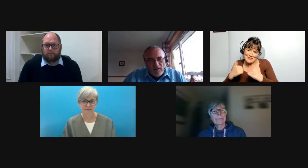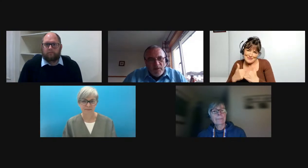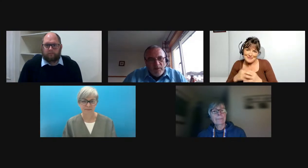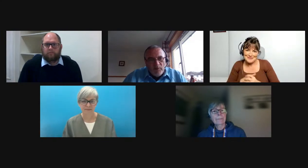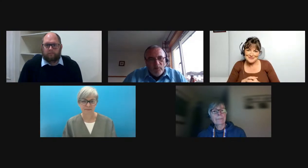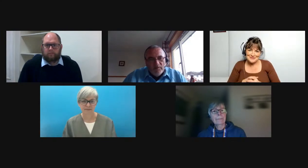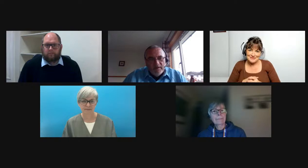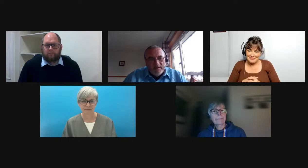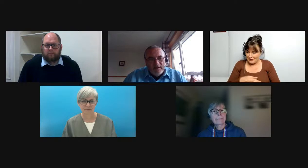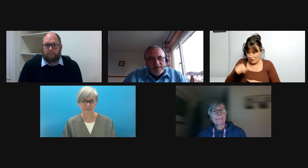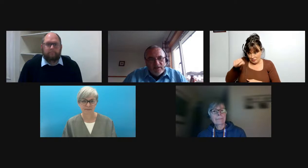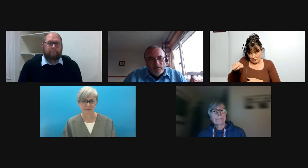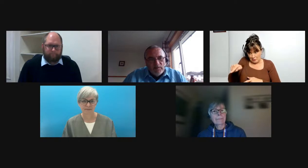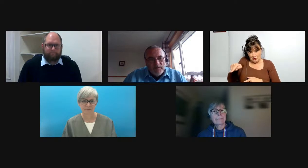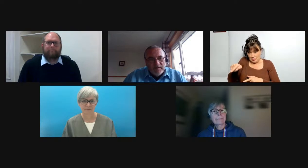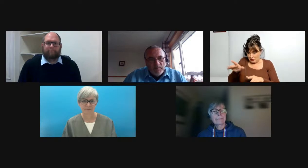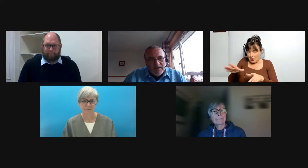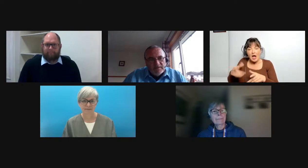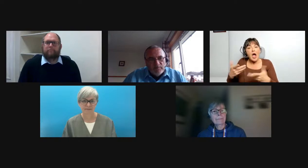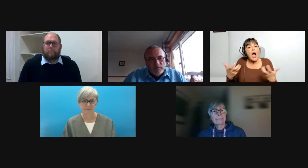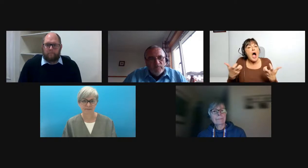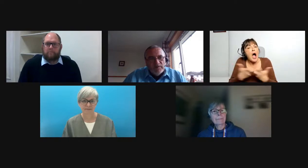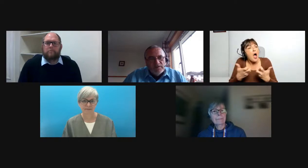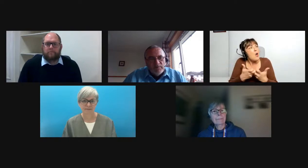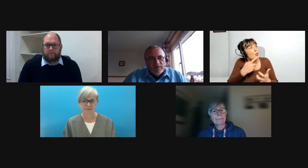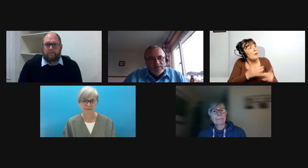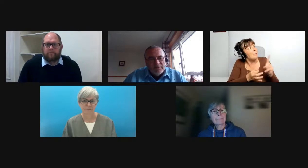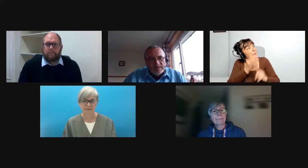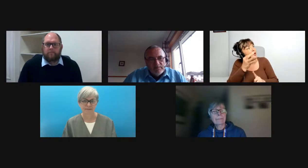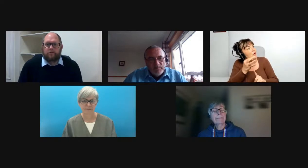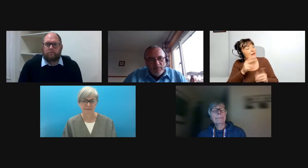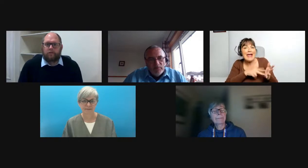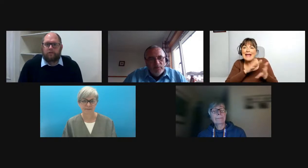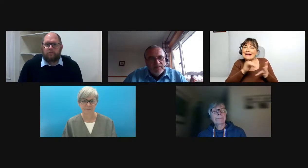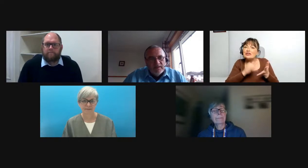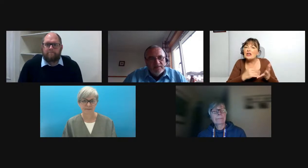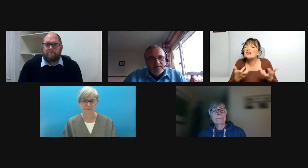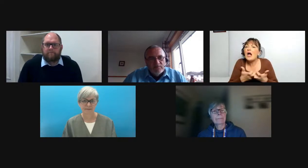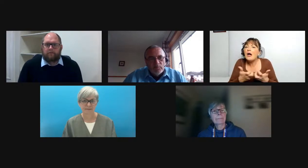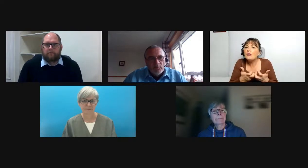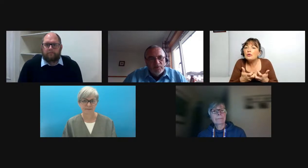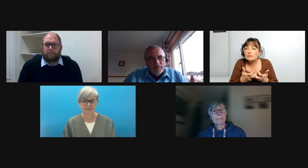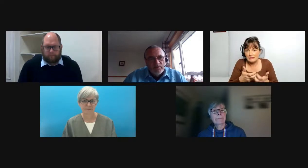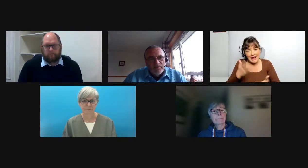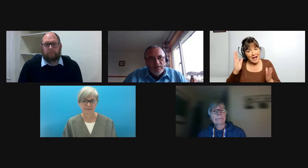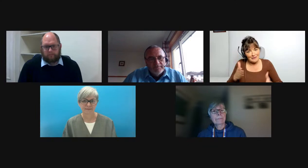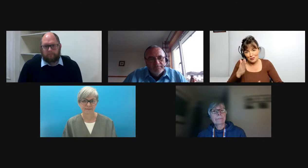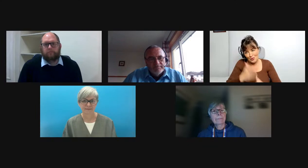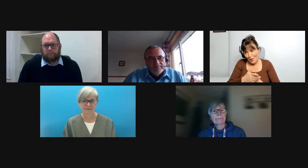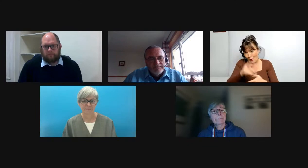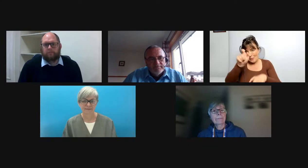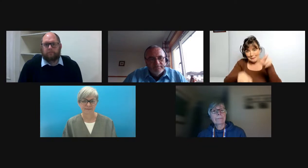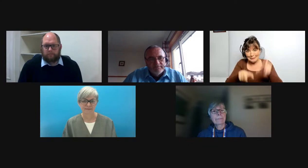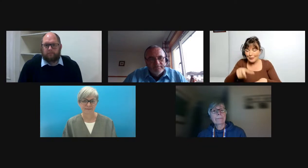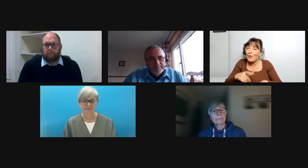Working with people is how we make the best improvements, because it's the people who tell us what we should be doing.